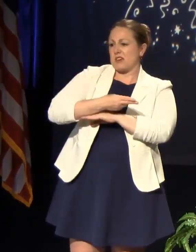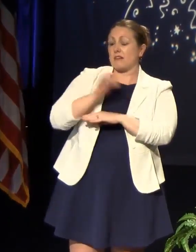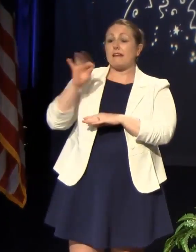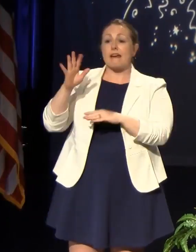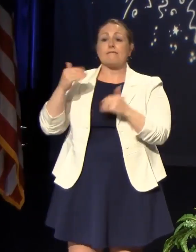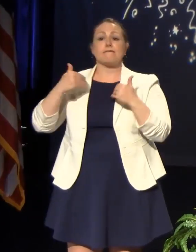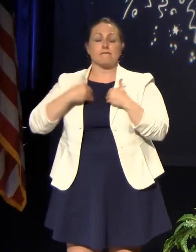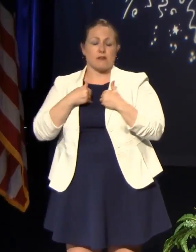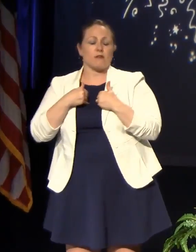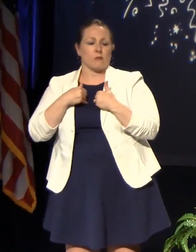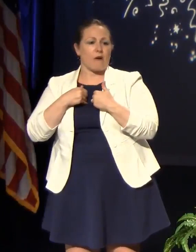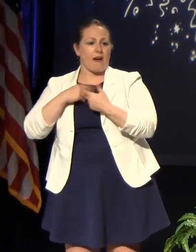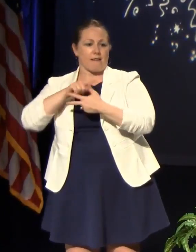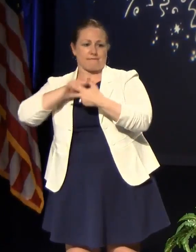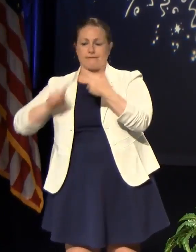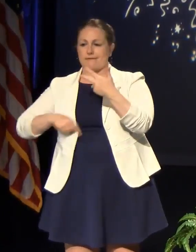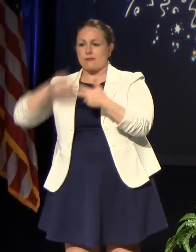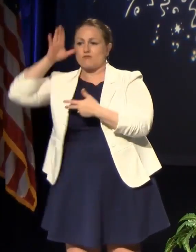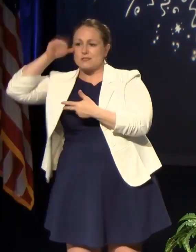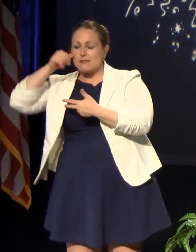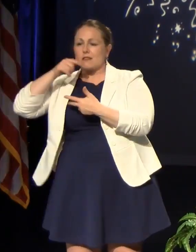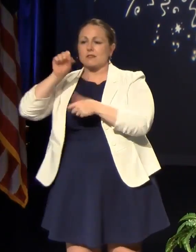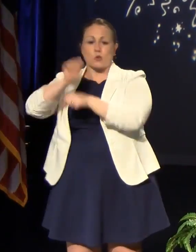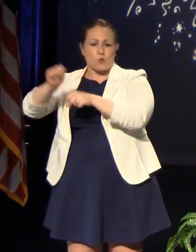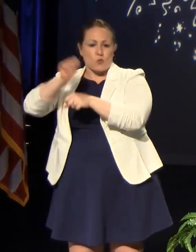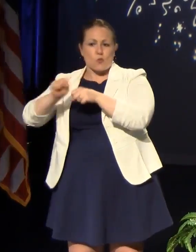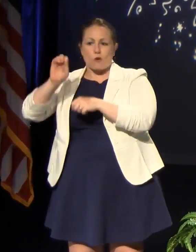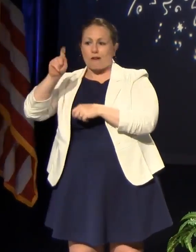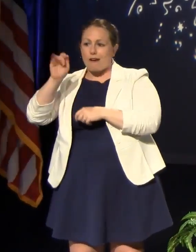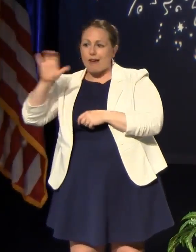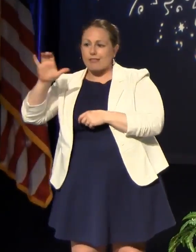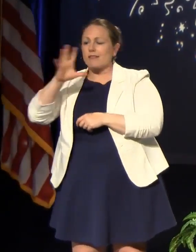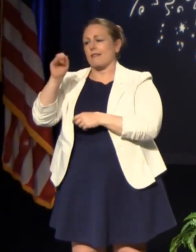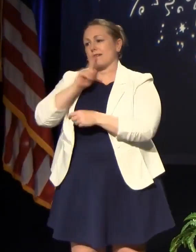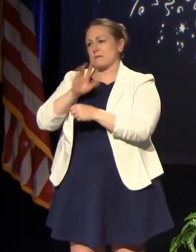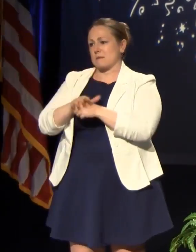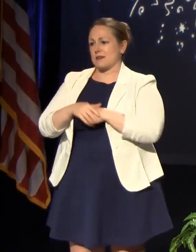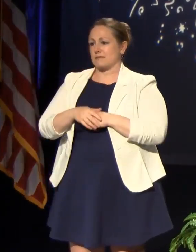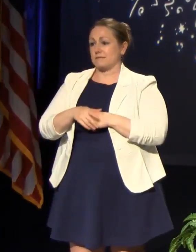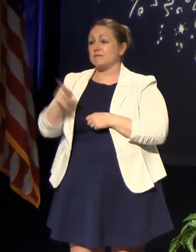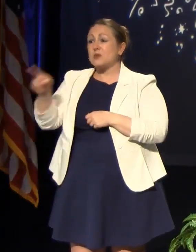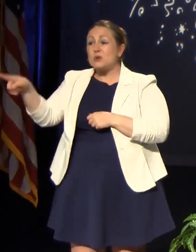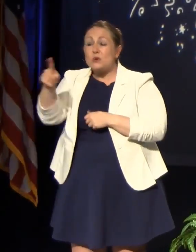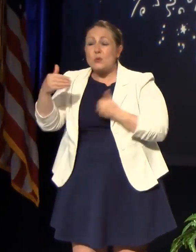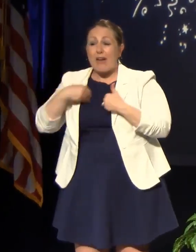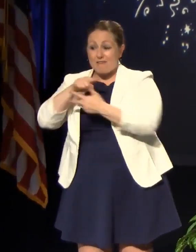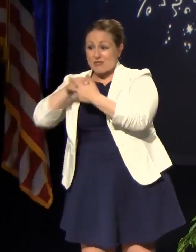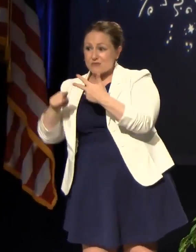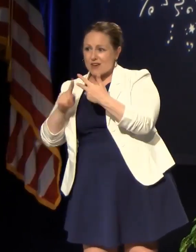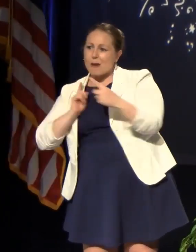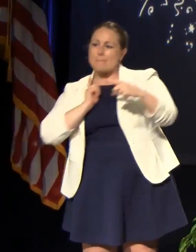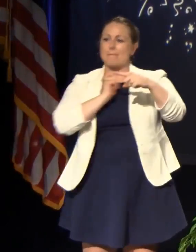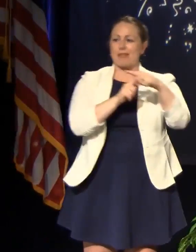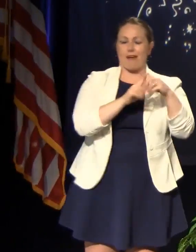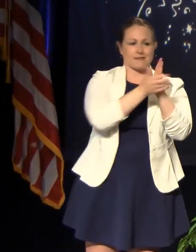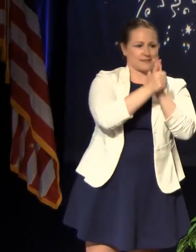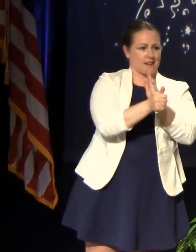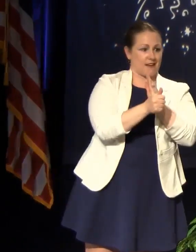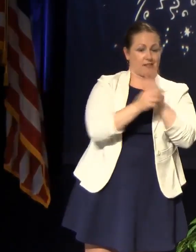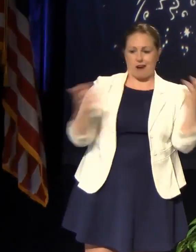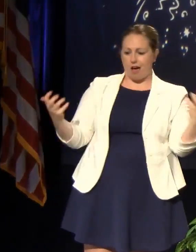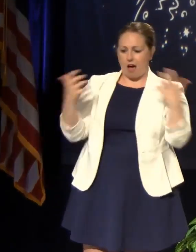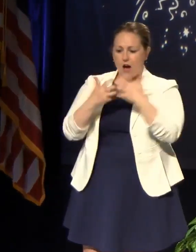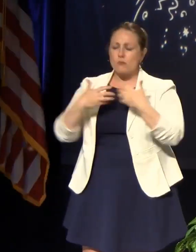and commitment are in place. You possess those qualities and possess talent. That combination cannot